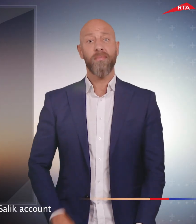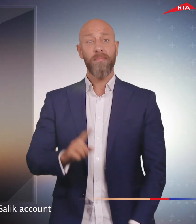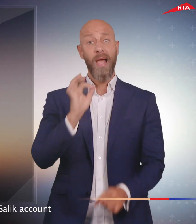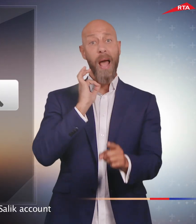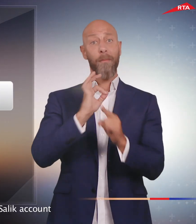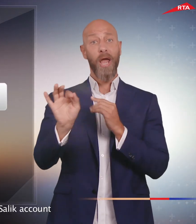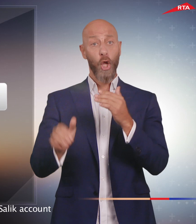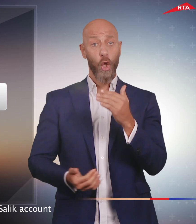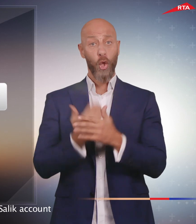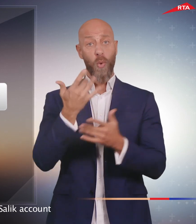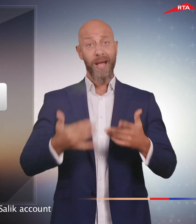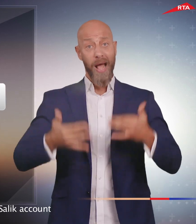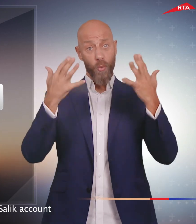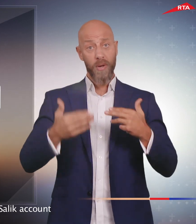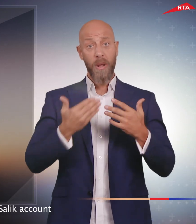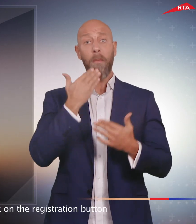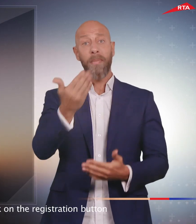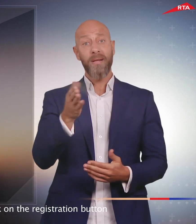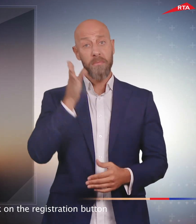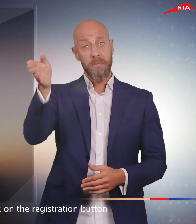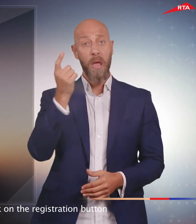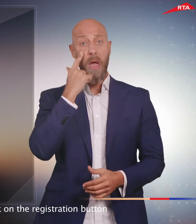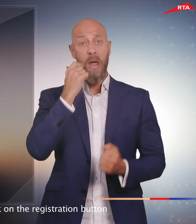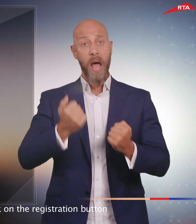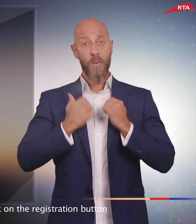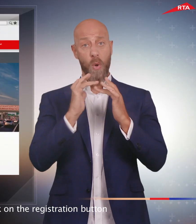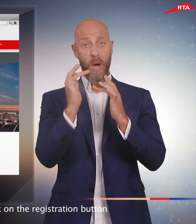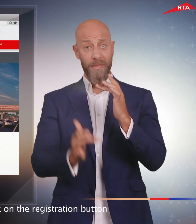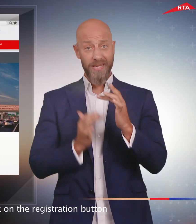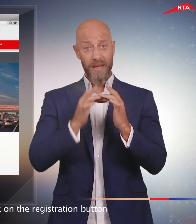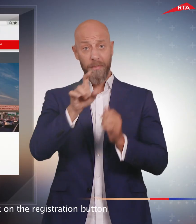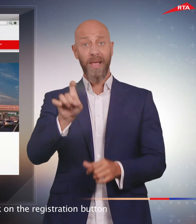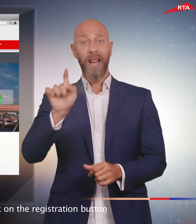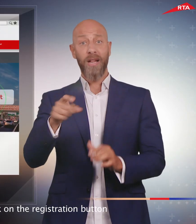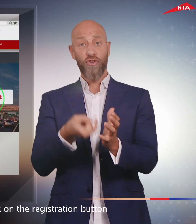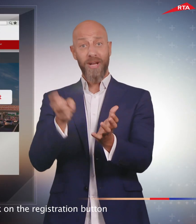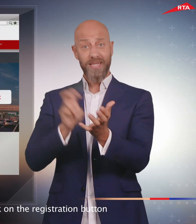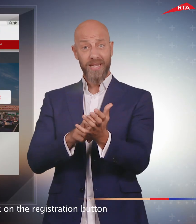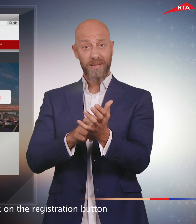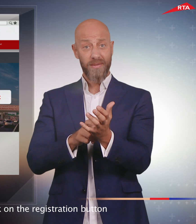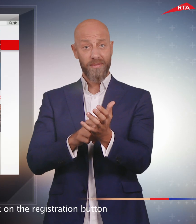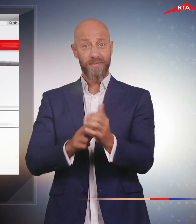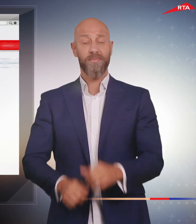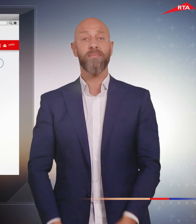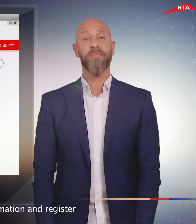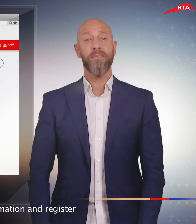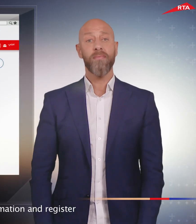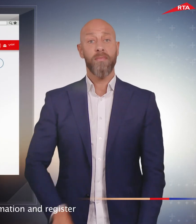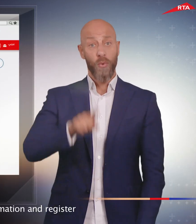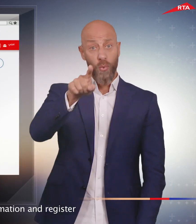To apply for a new Salik account, please go to our website and click on the registration button. Fill in your